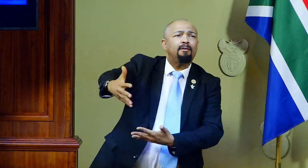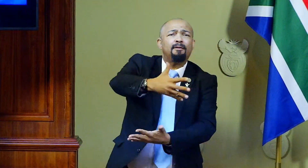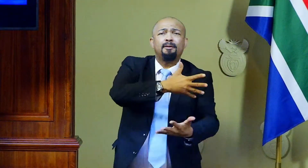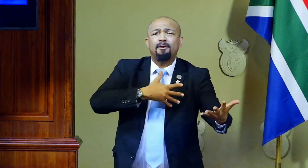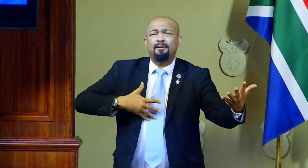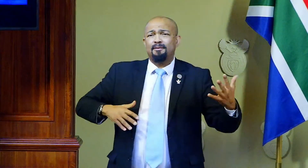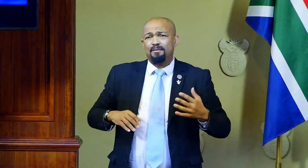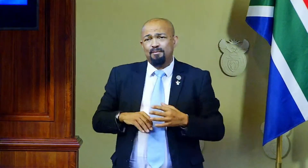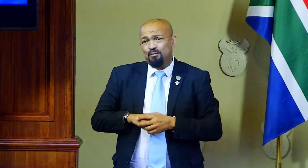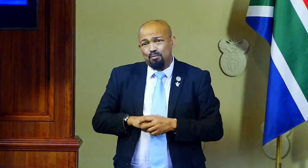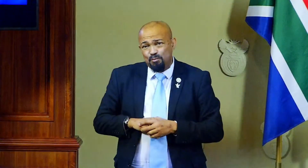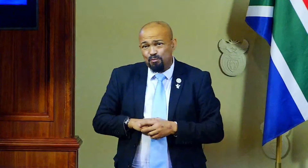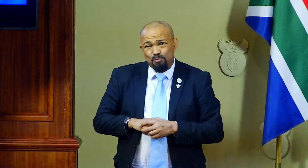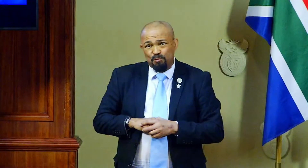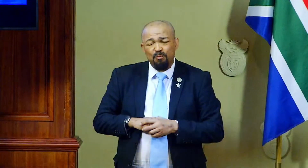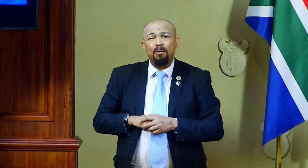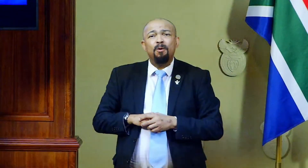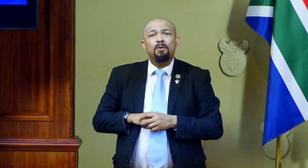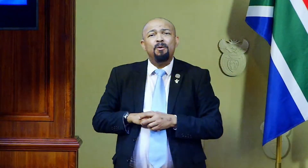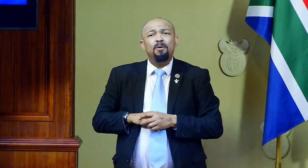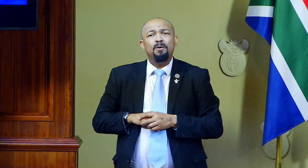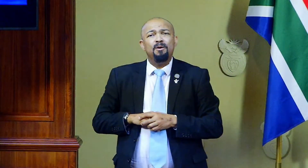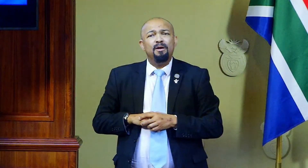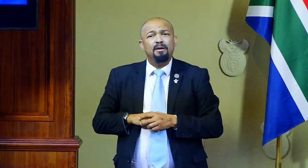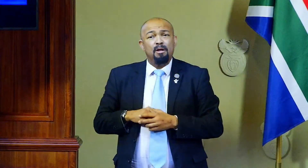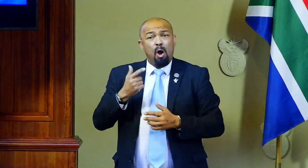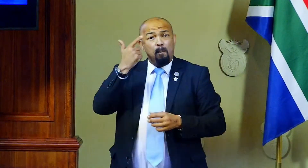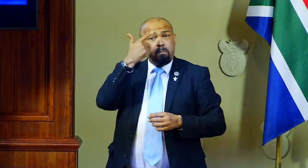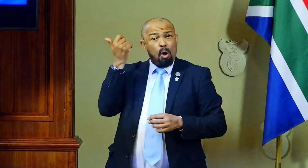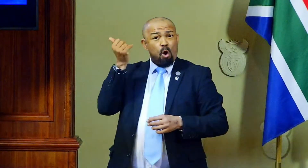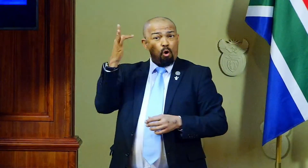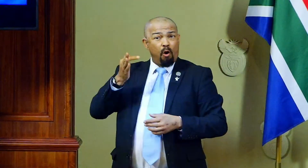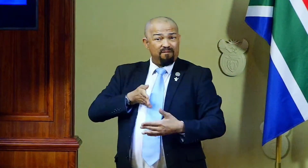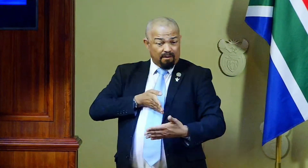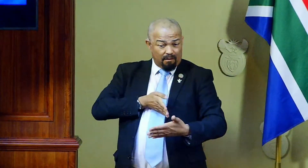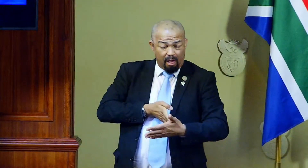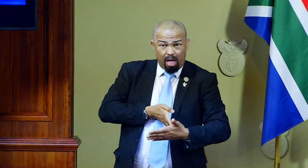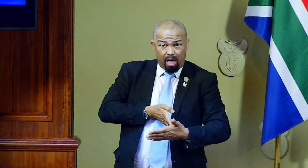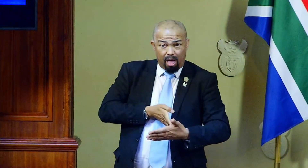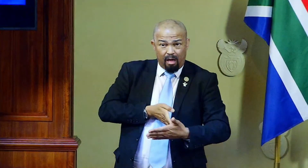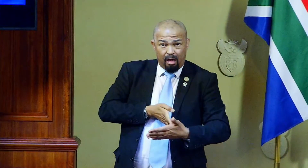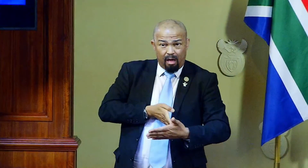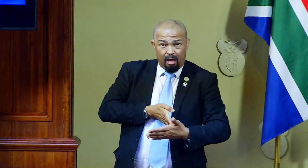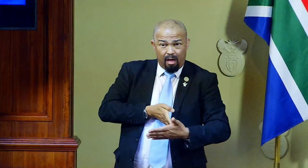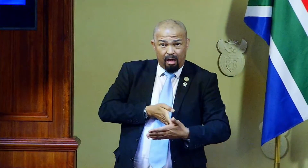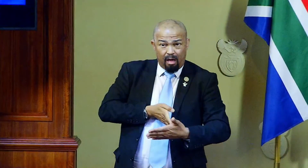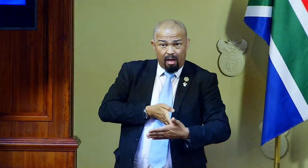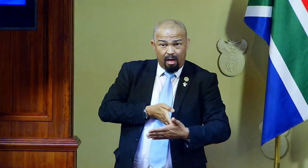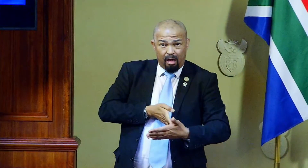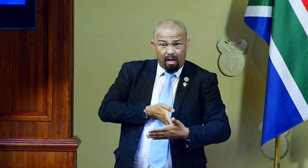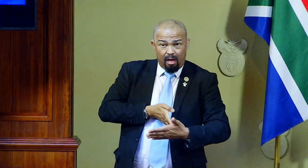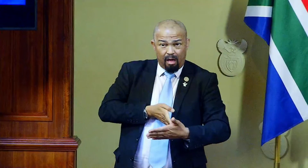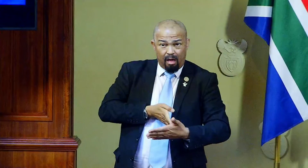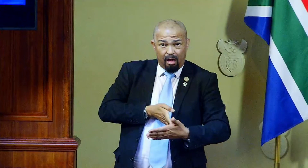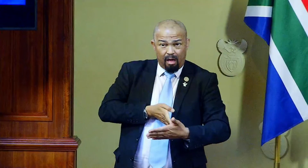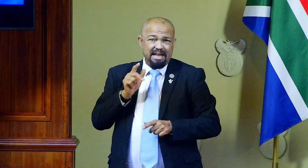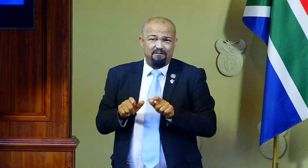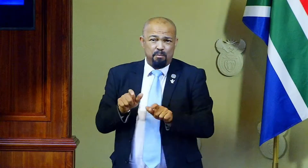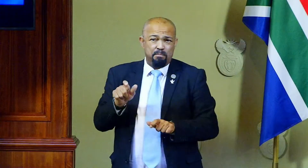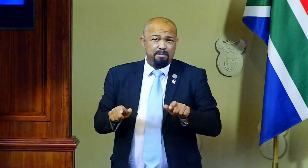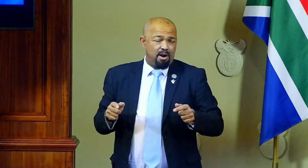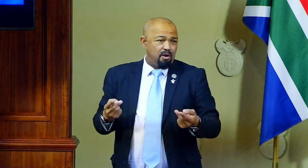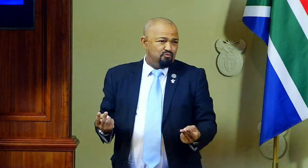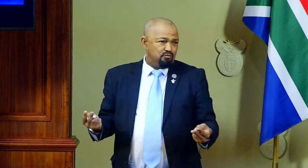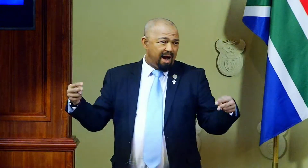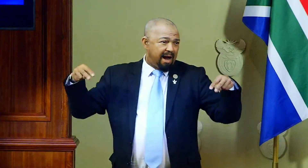barriers, and they do not have the freedom of participating in public. With all